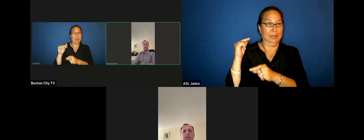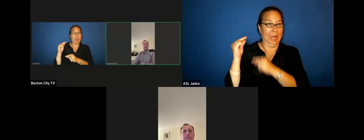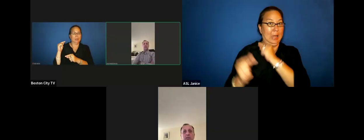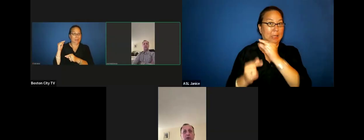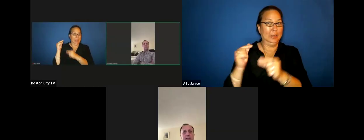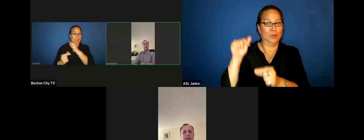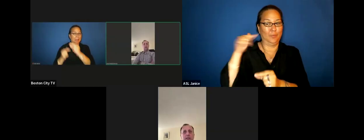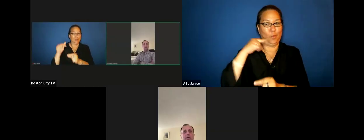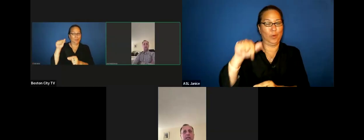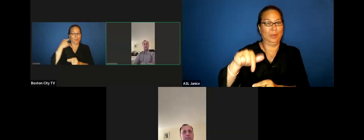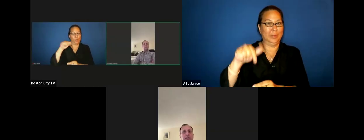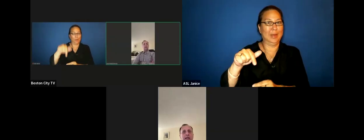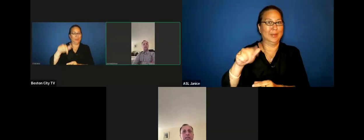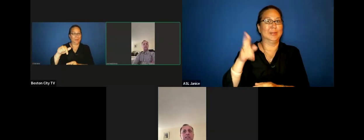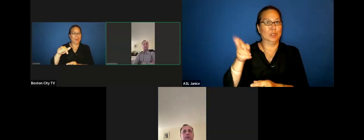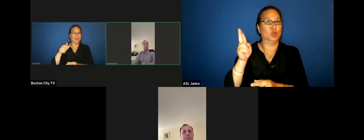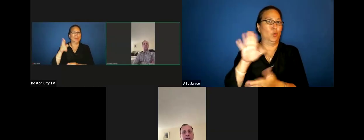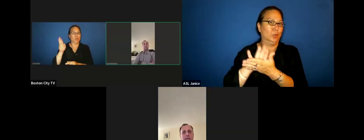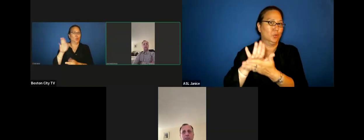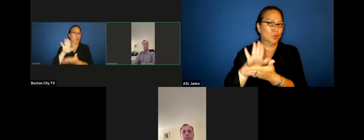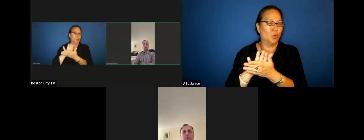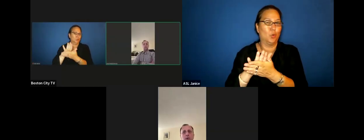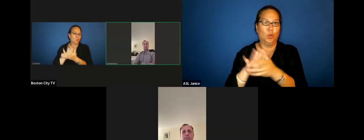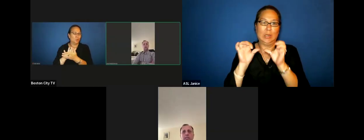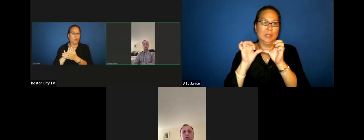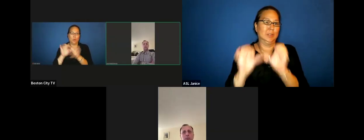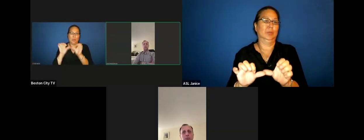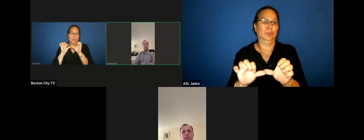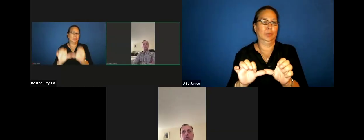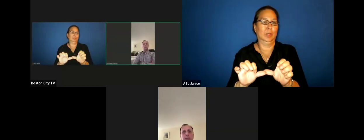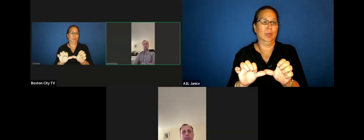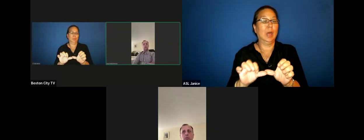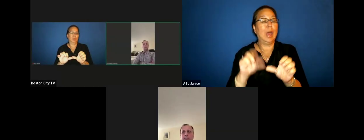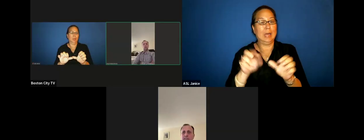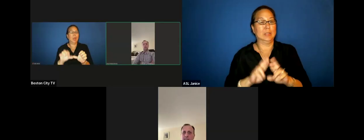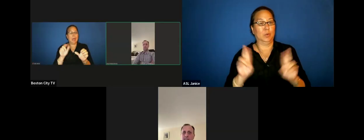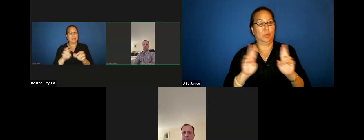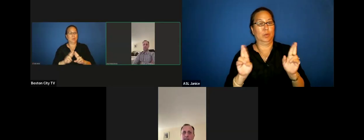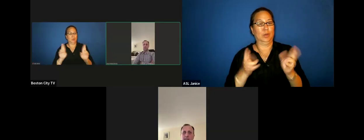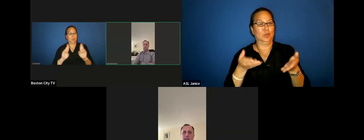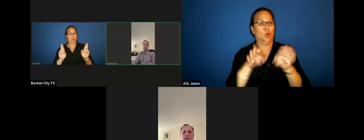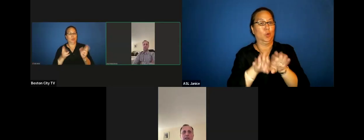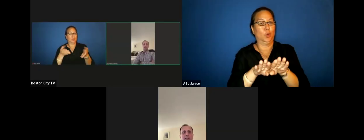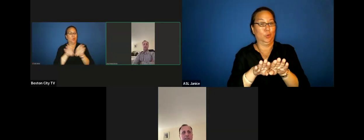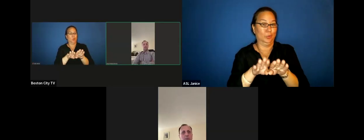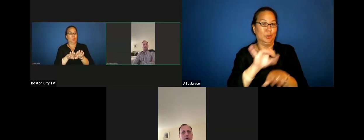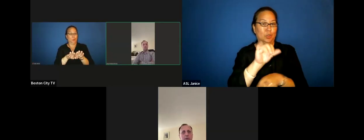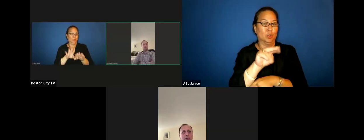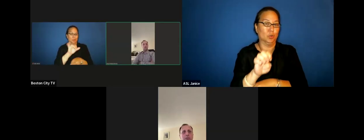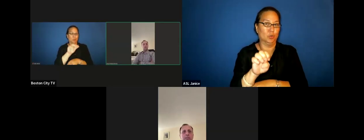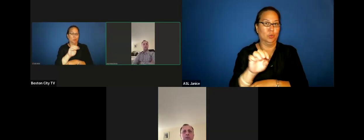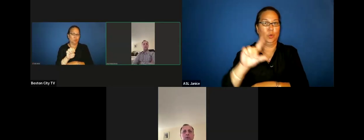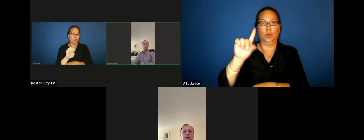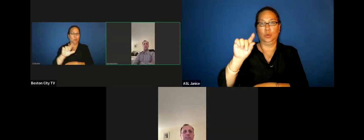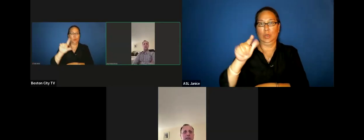school lives on, even as it prepares to close in June 2026. This